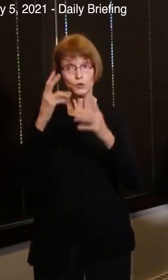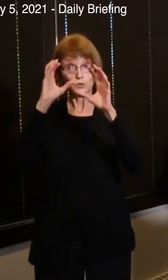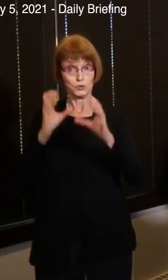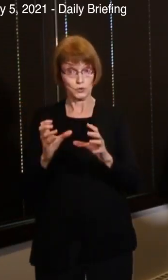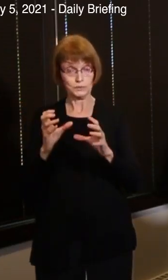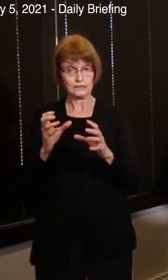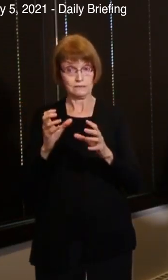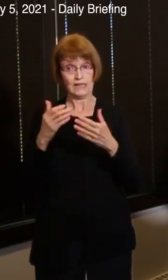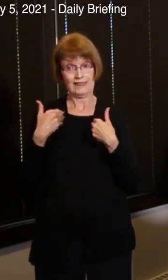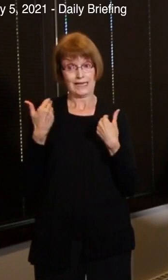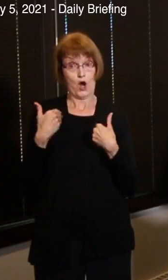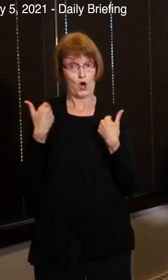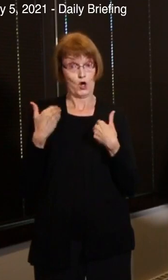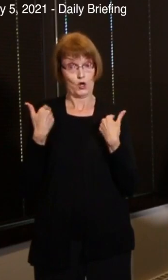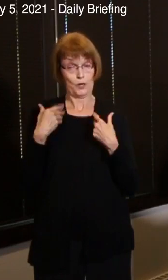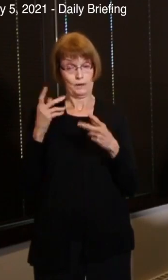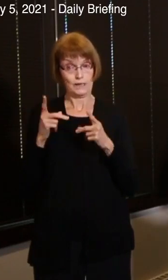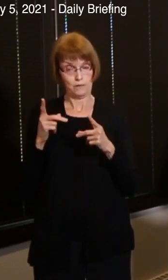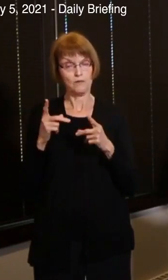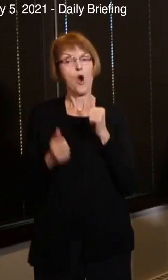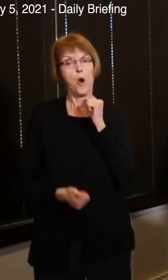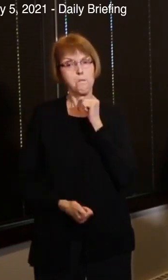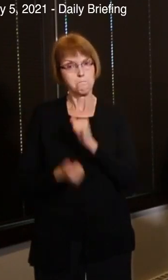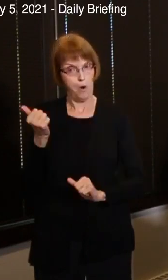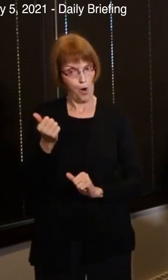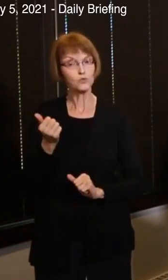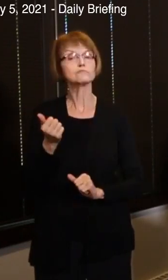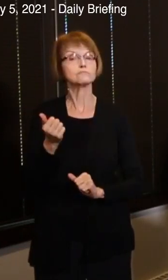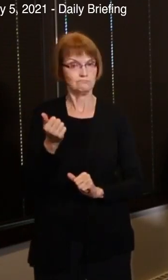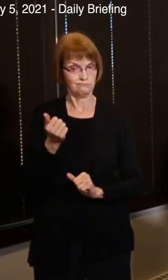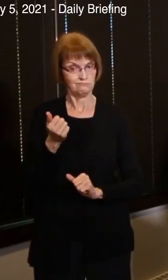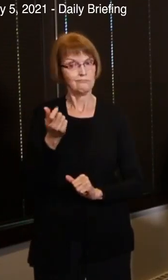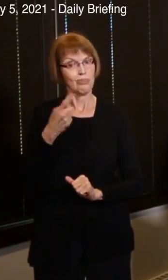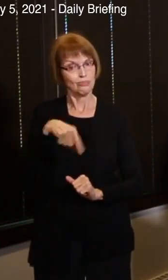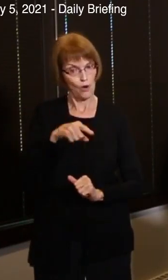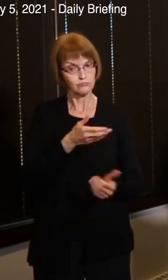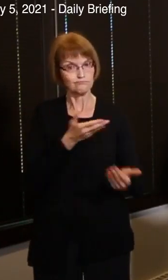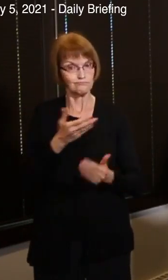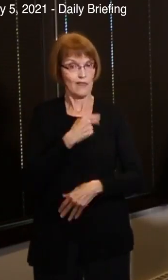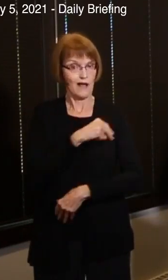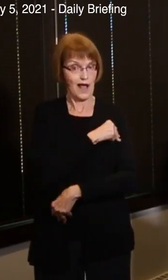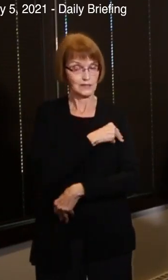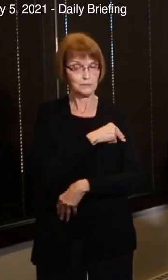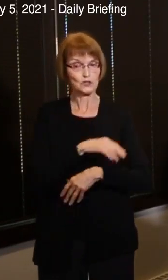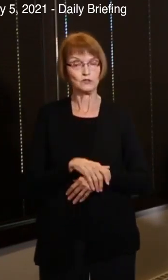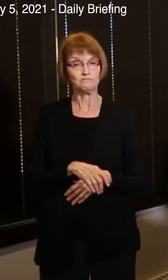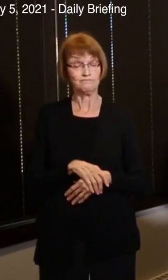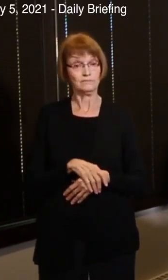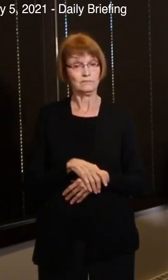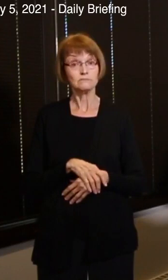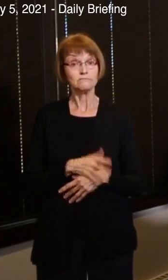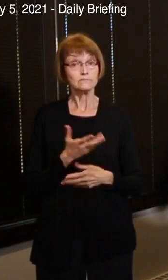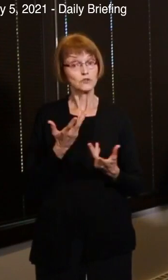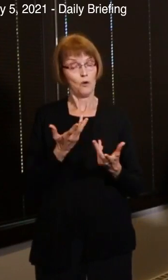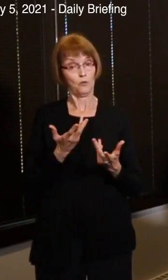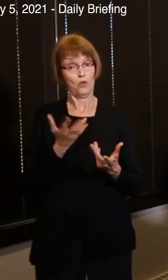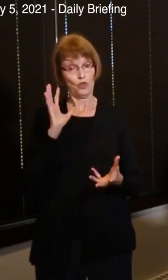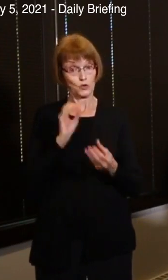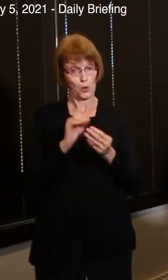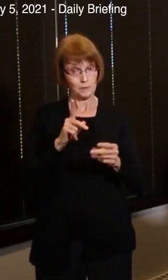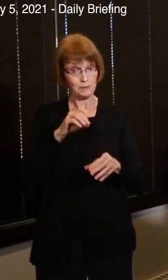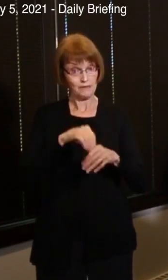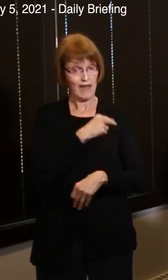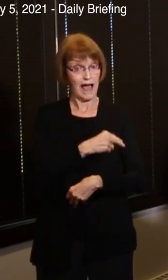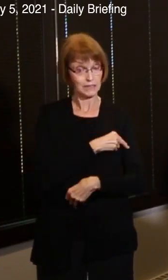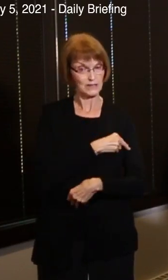younger population now are dominating the patient population in our hospitals. And they make up around 2/3 of the people that are